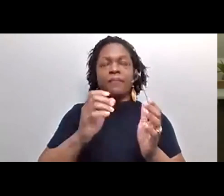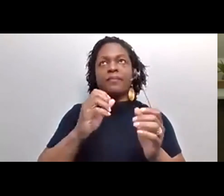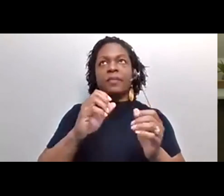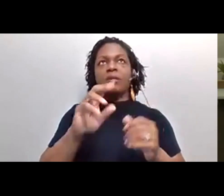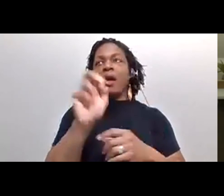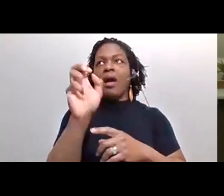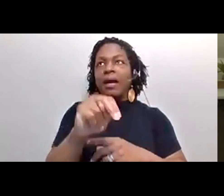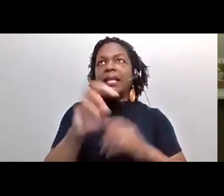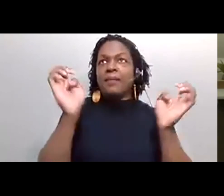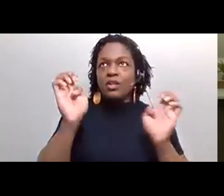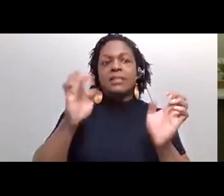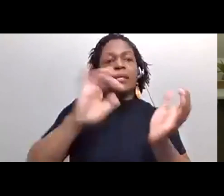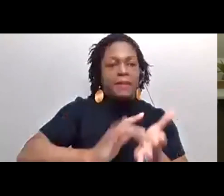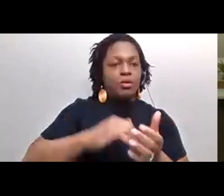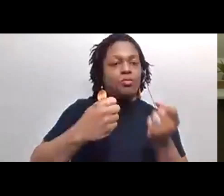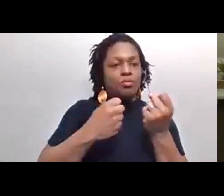bit hesitant to